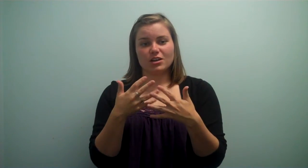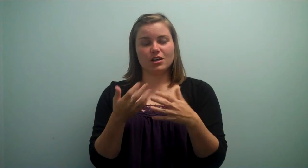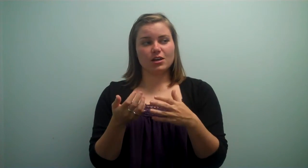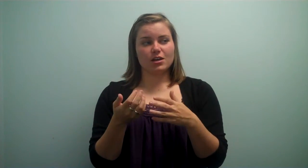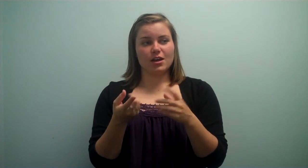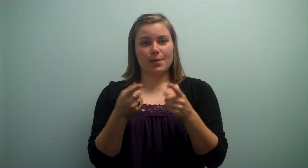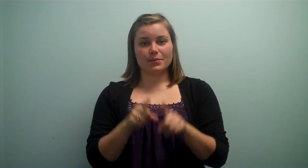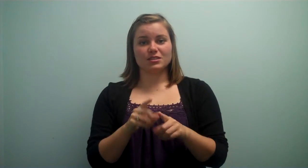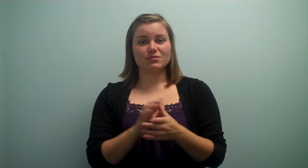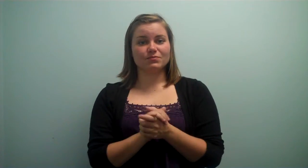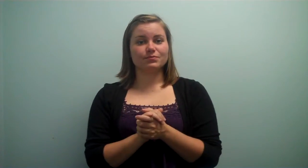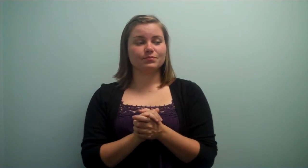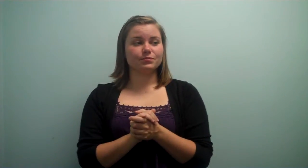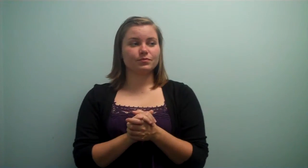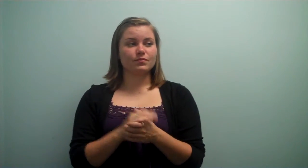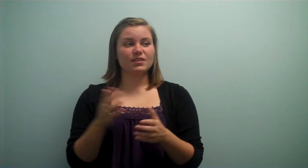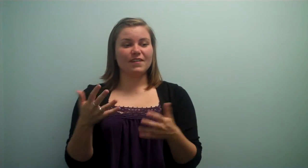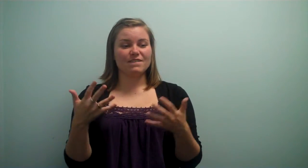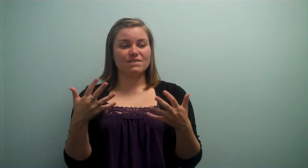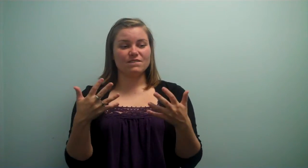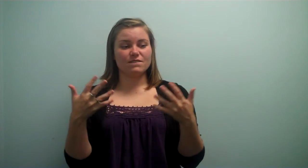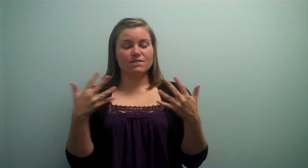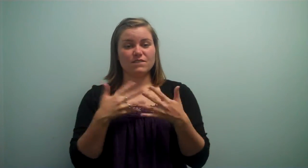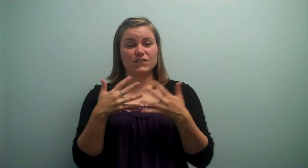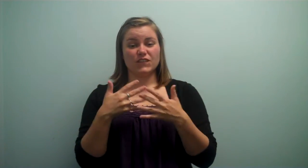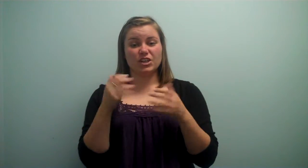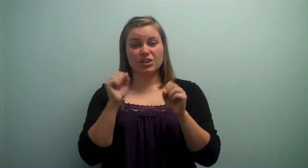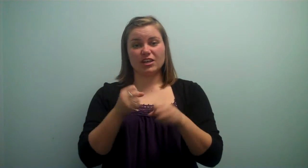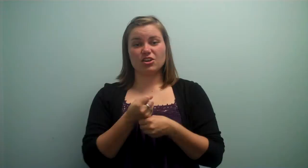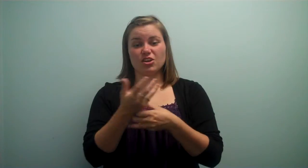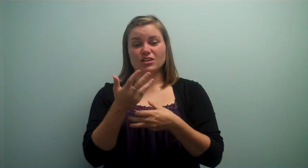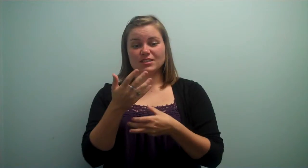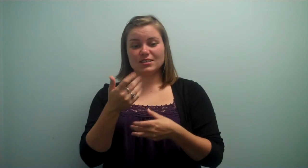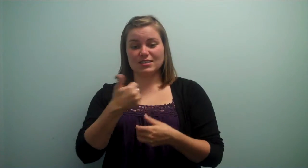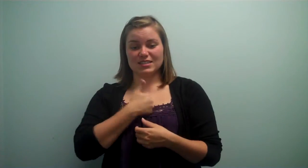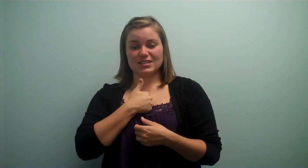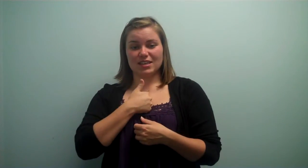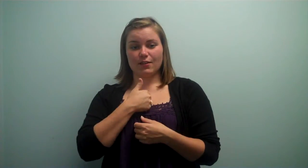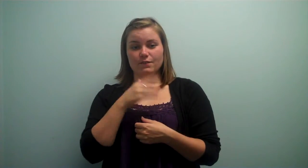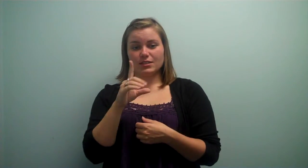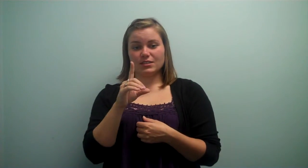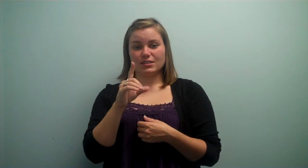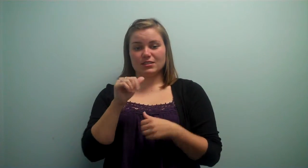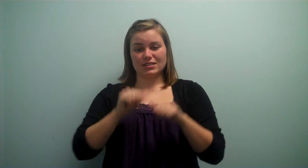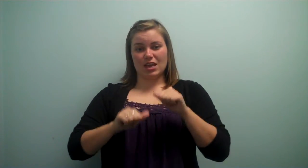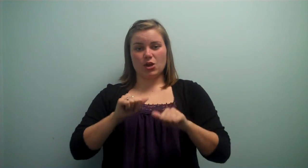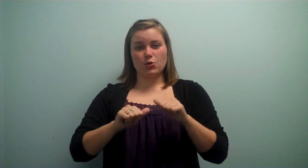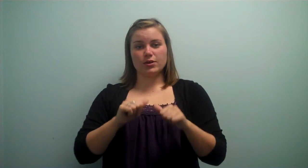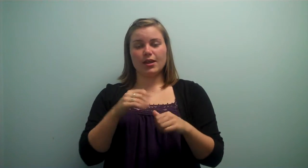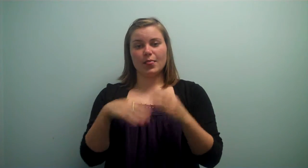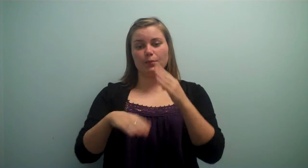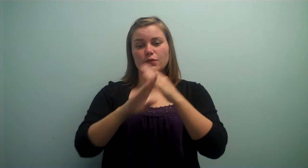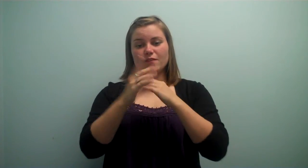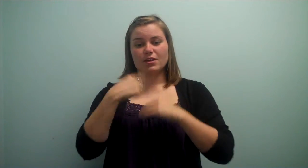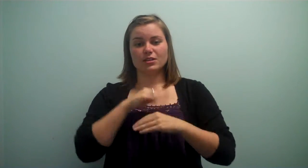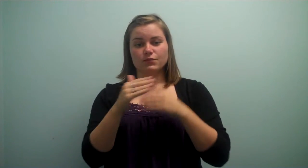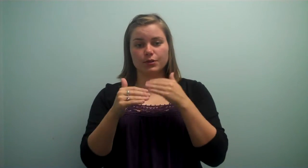enough self-doubt that it actually prevents us from moving ahead. We allow the fear to immobilize